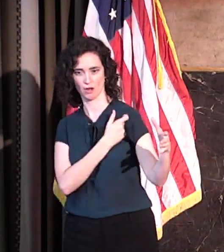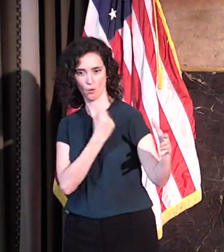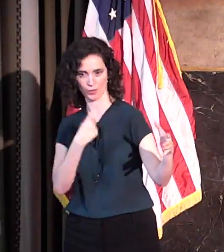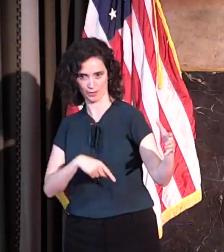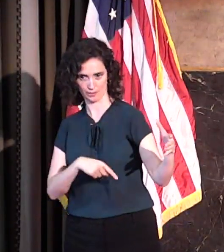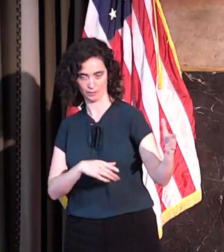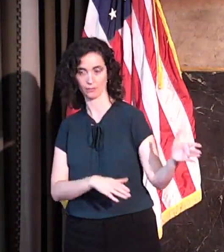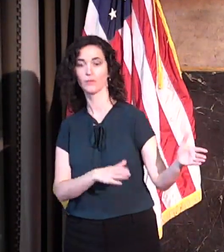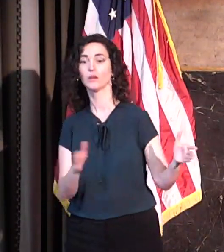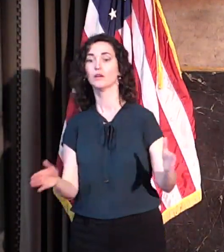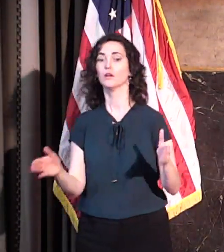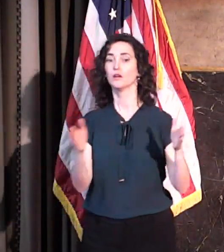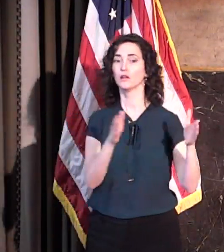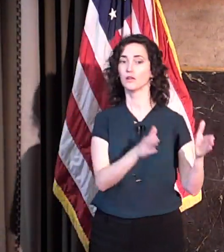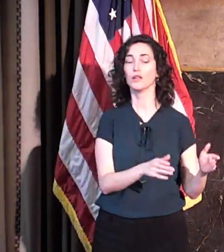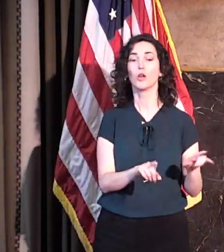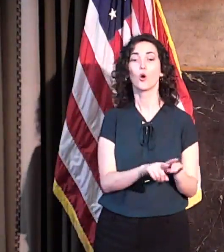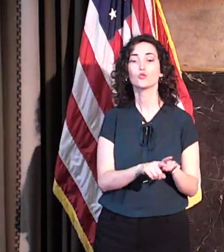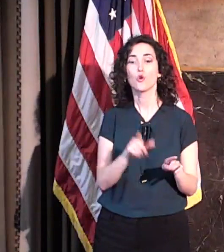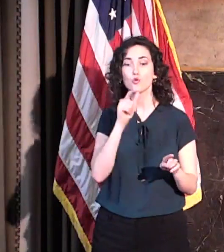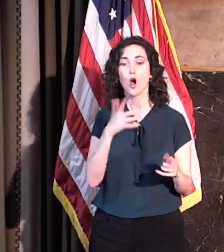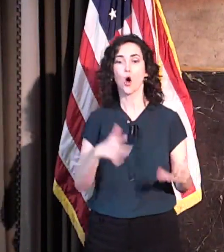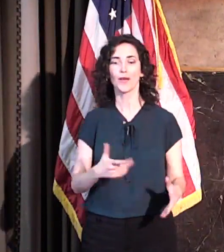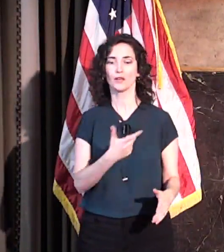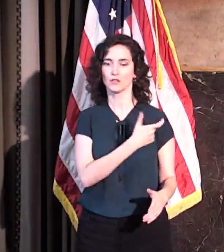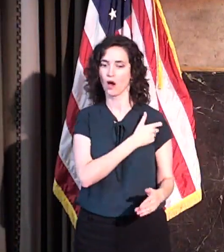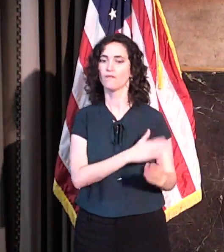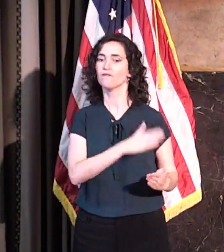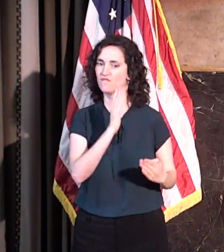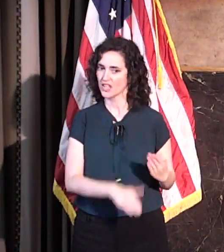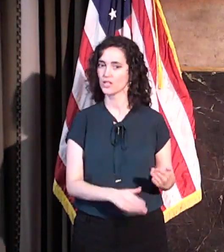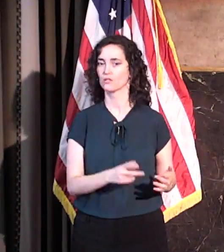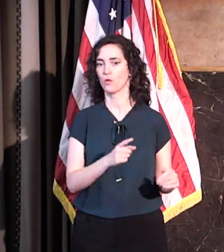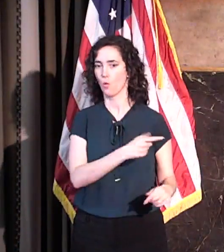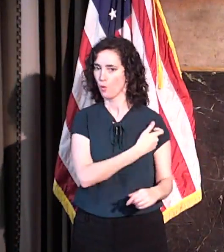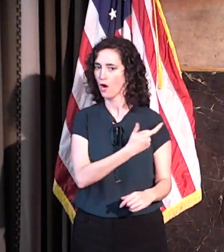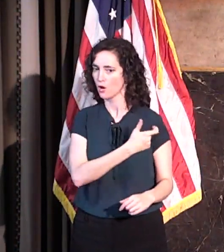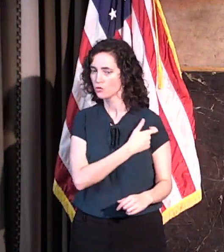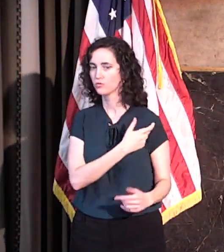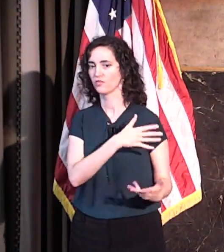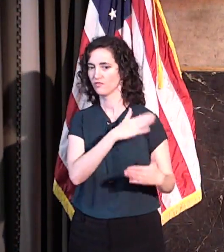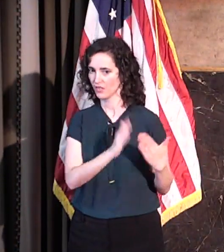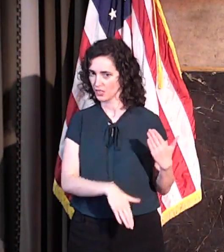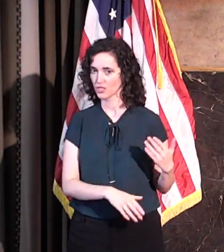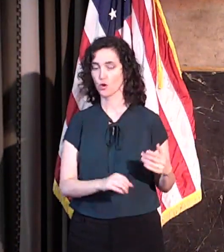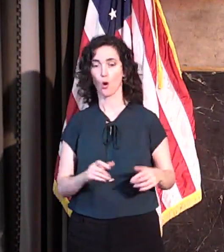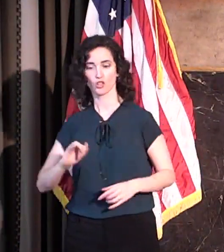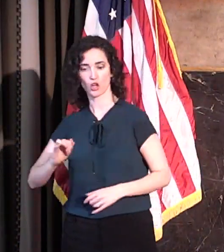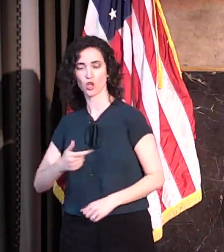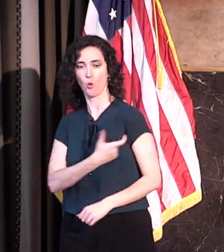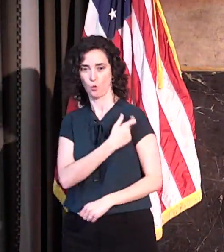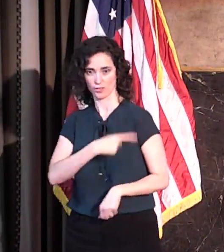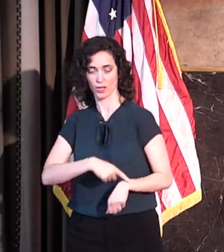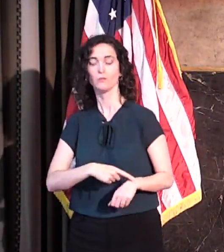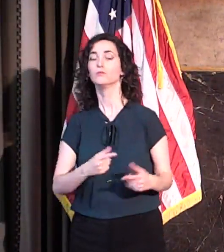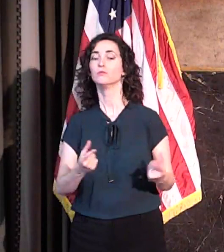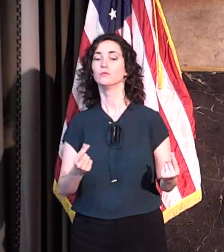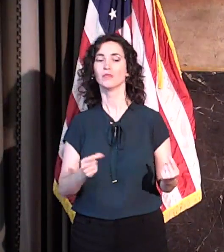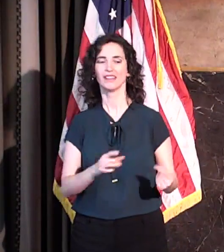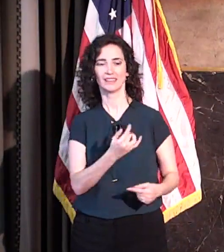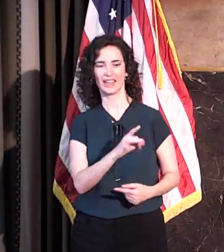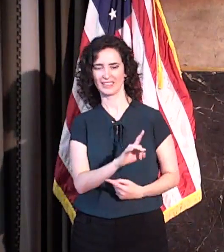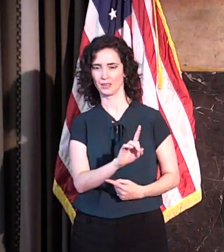18.7% of Louisiana has completed the vaccine series, and the rollout continues to go well. The hotline